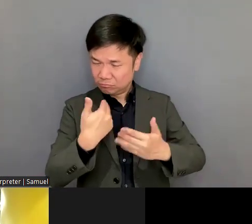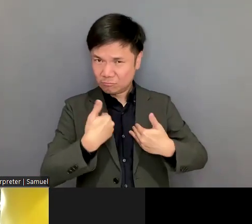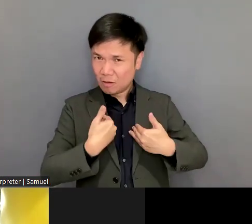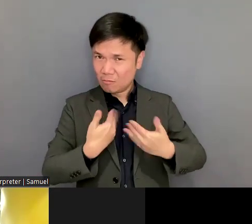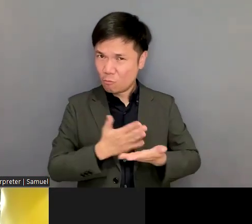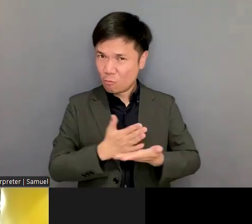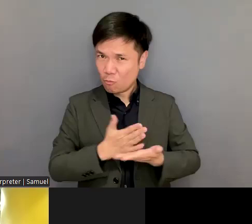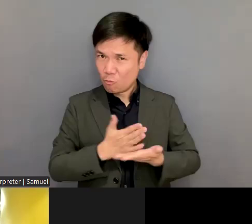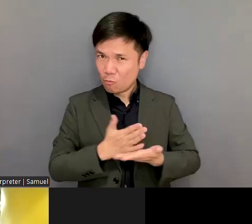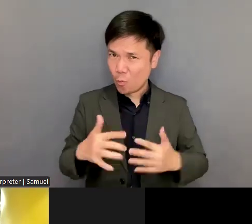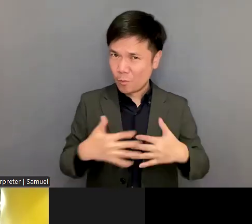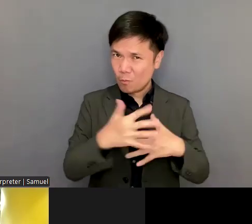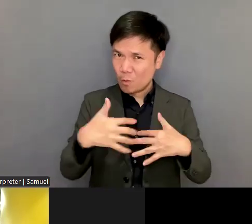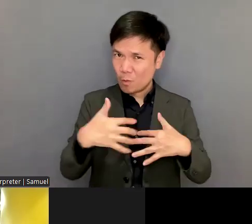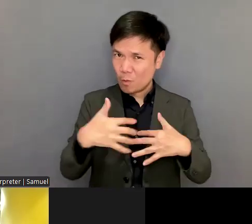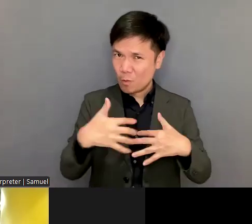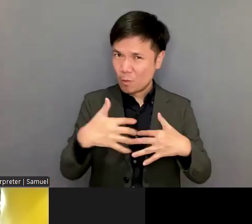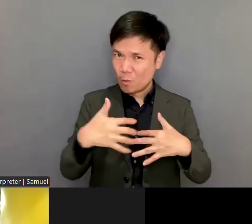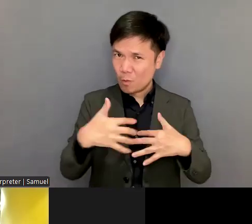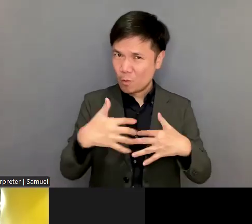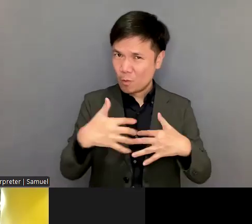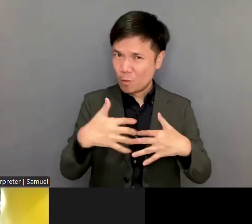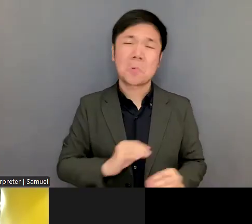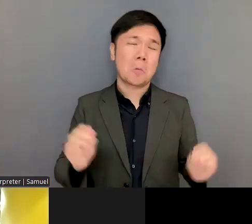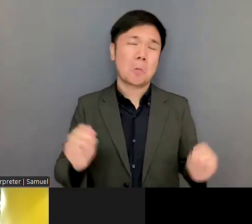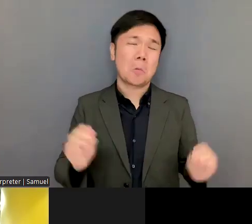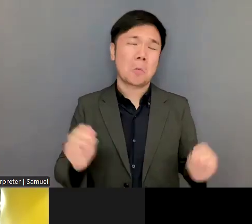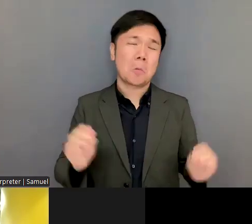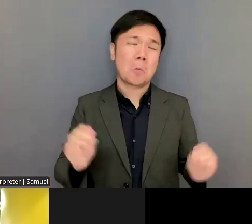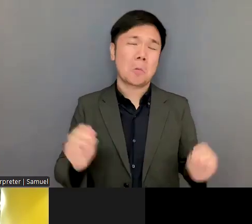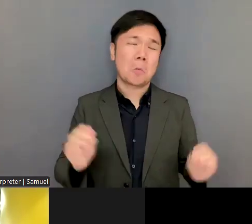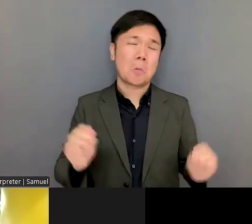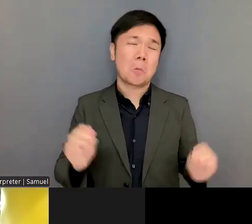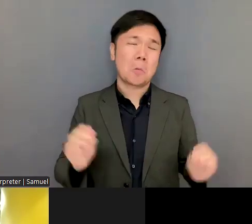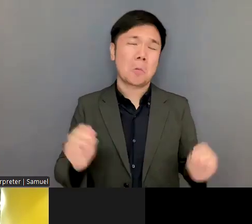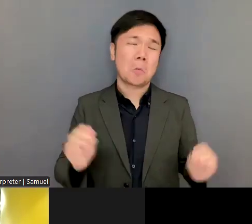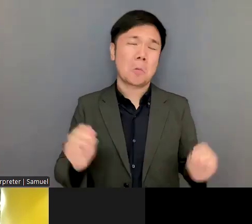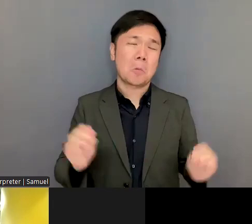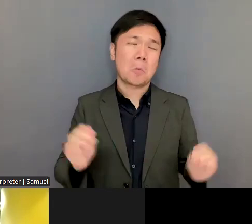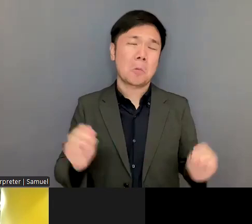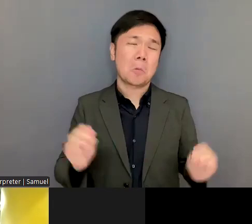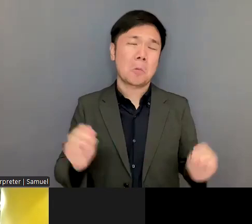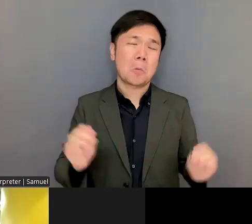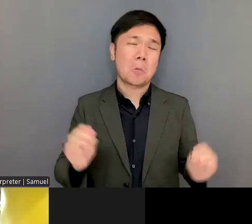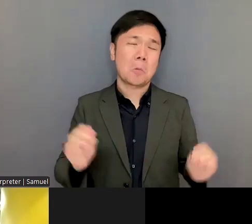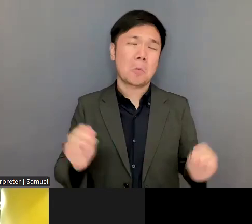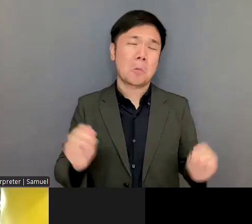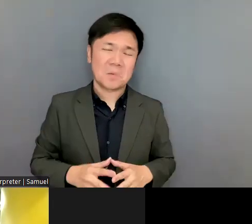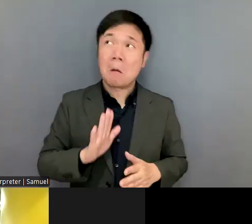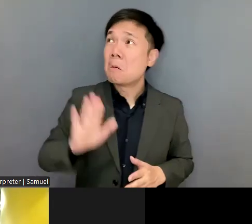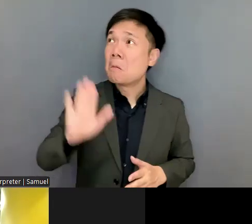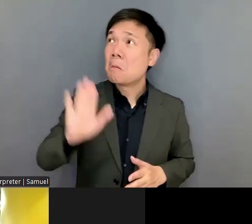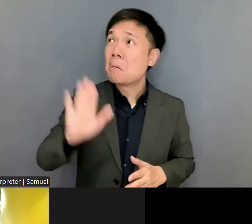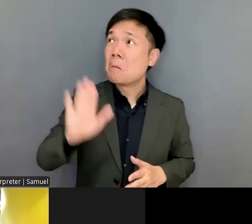an opportunity Otras to de las own necesidades land. principales que estamos enfrentando es Another que challenge that nosotros para